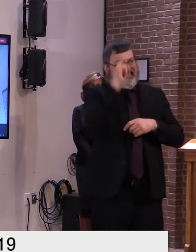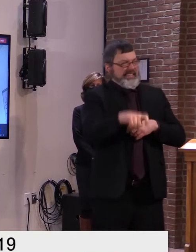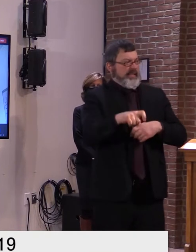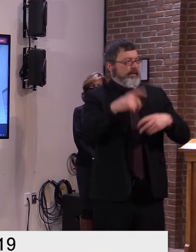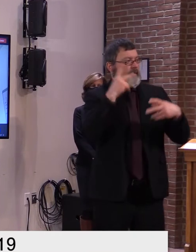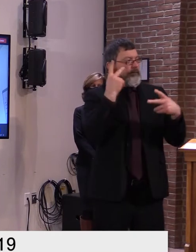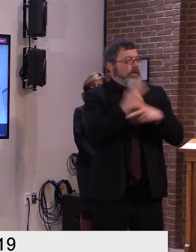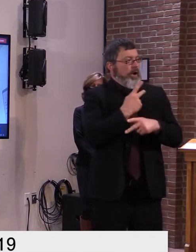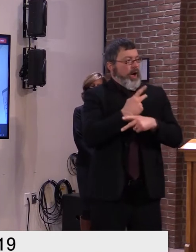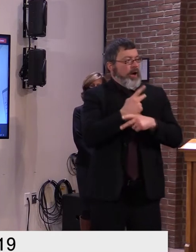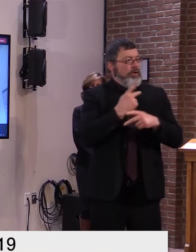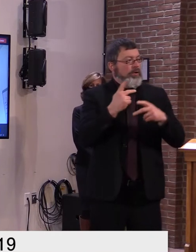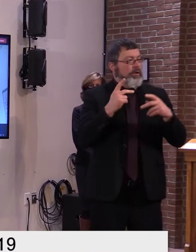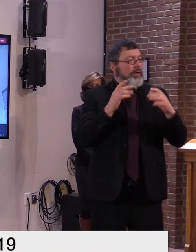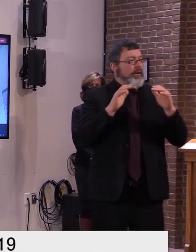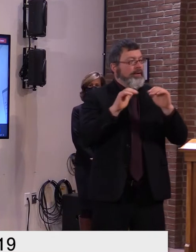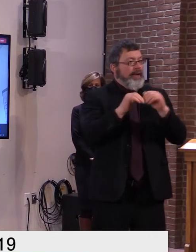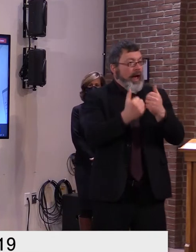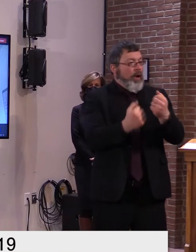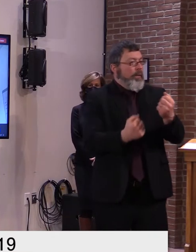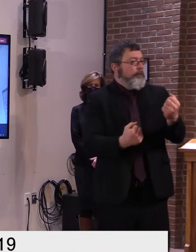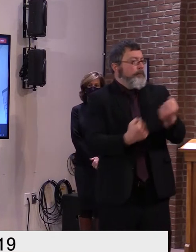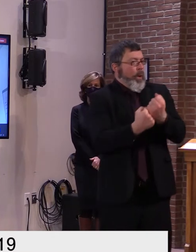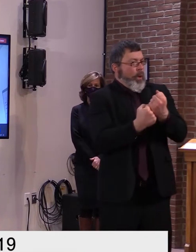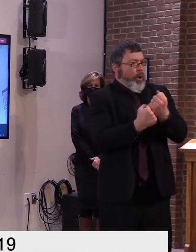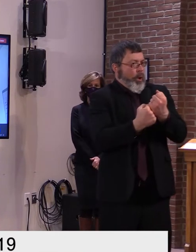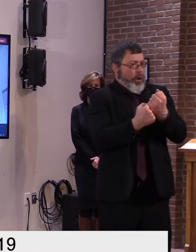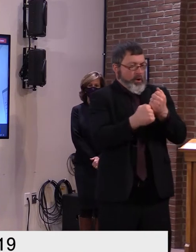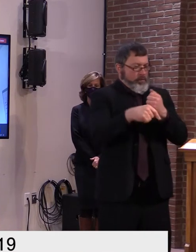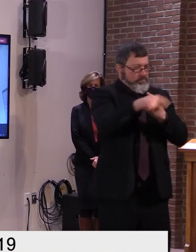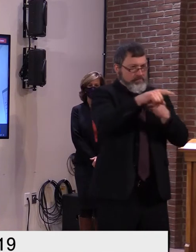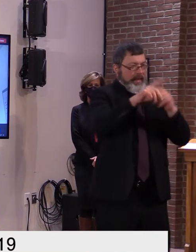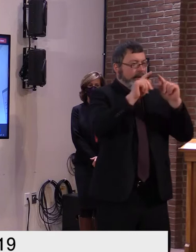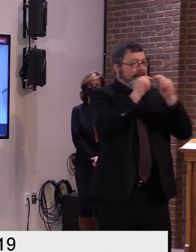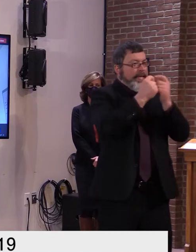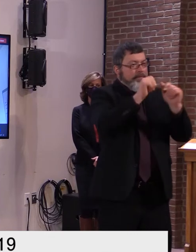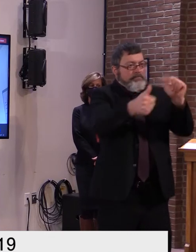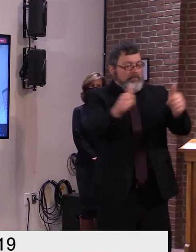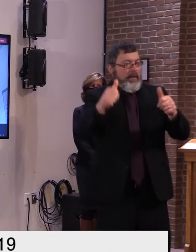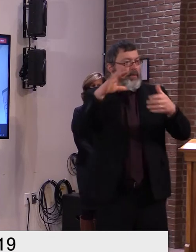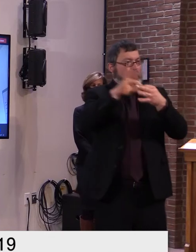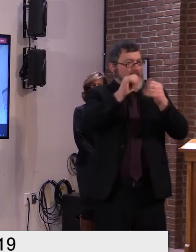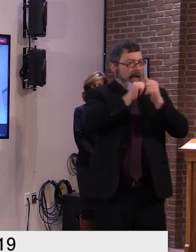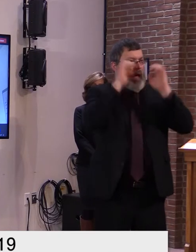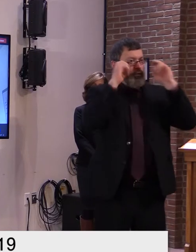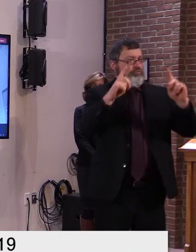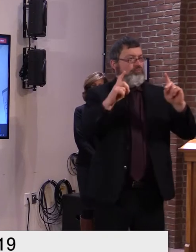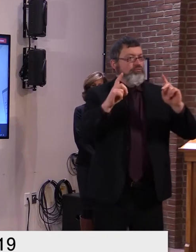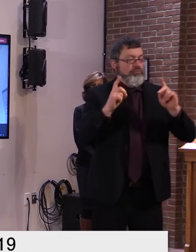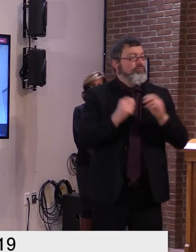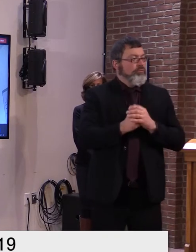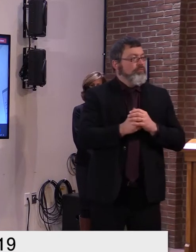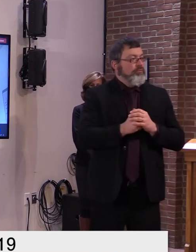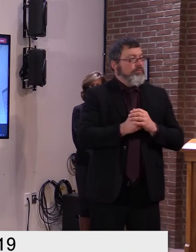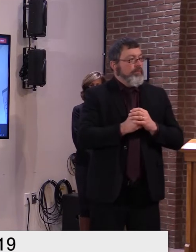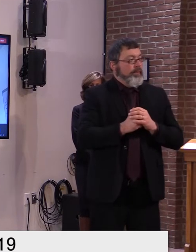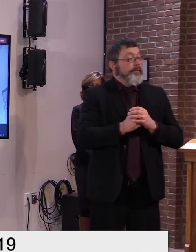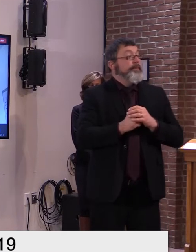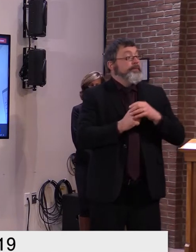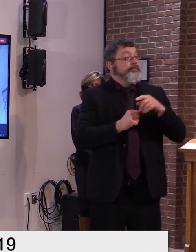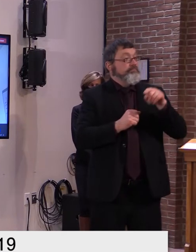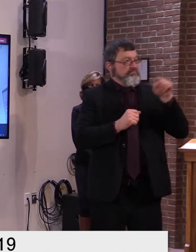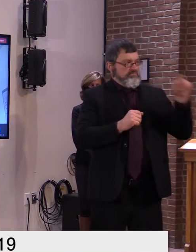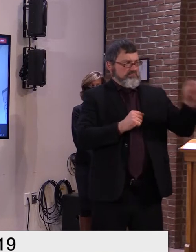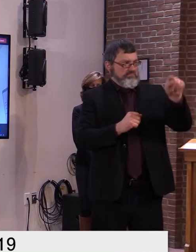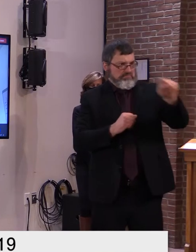ESTs in Vermont are typically organized at the school level, but to facilitate a better integration with other state services and to focus